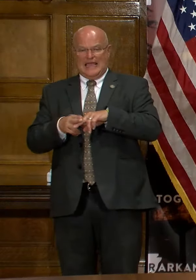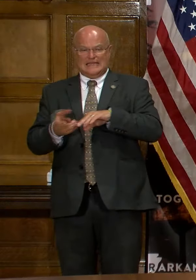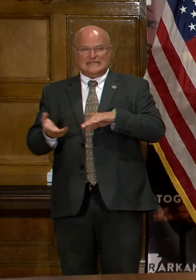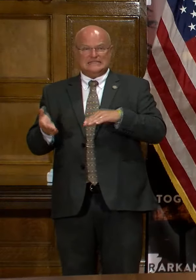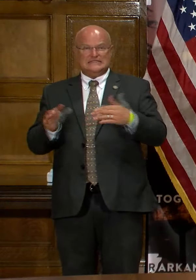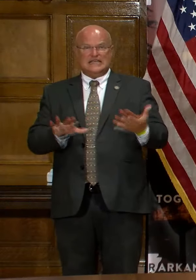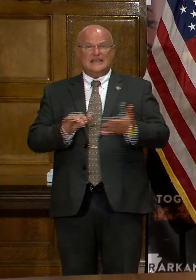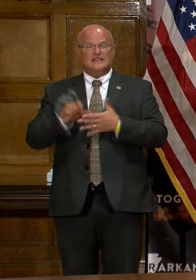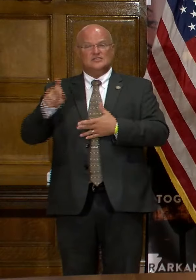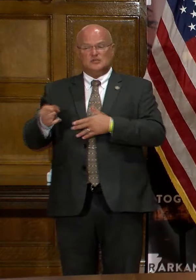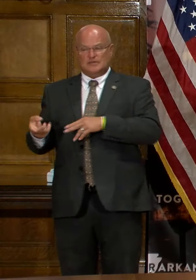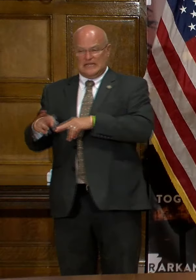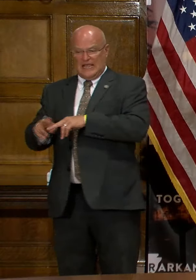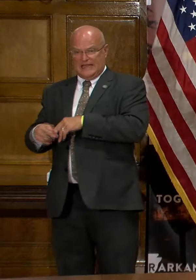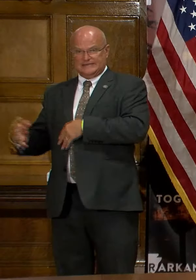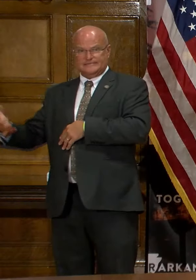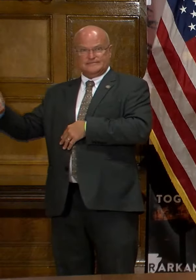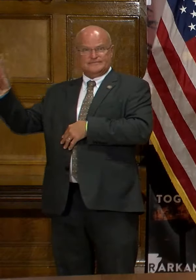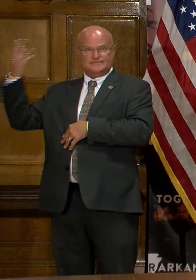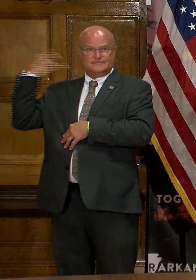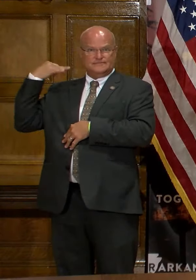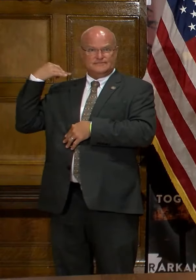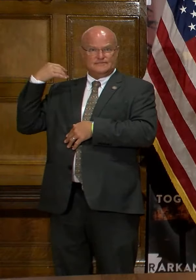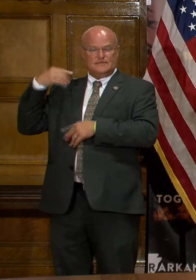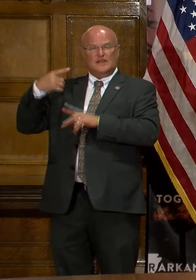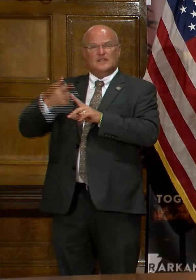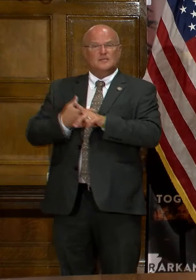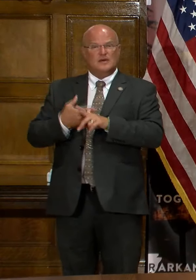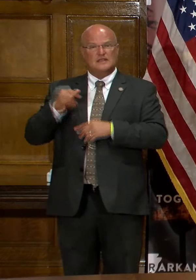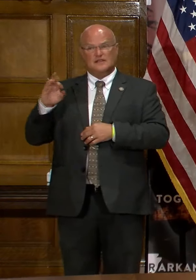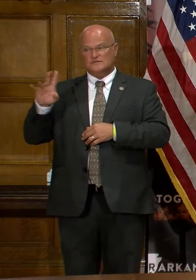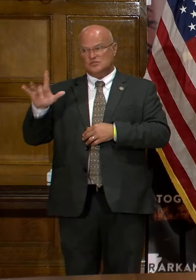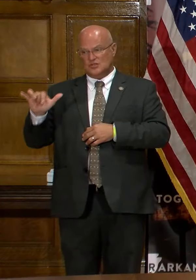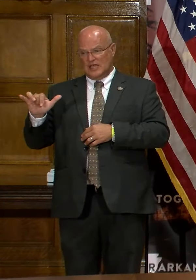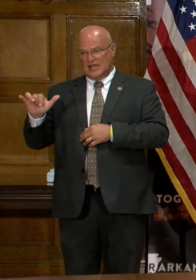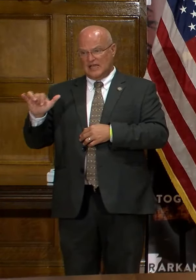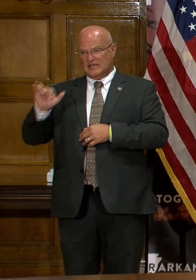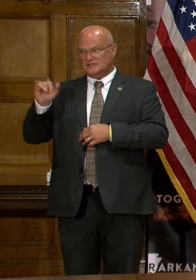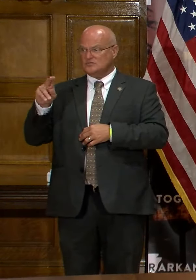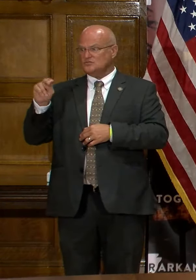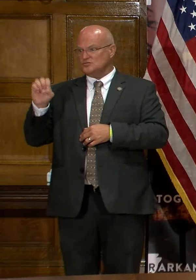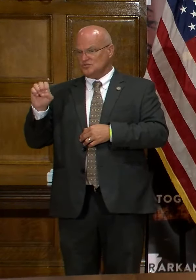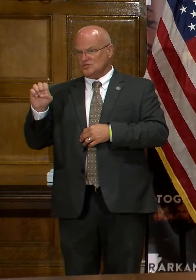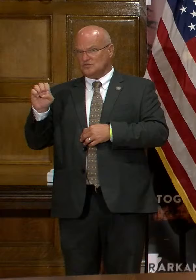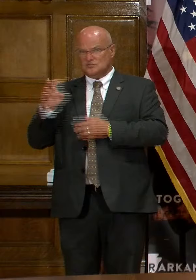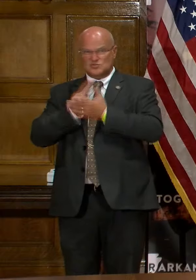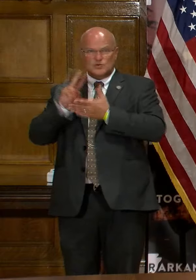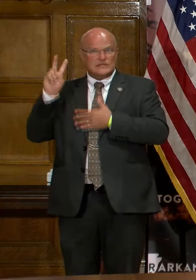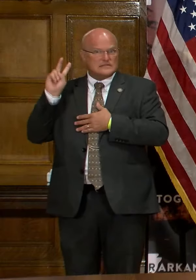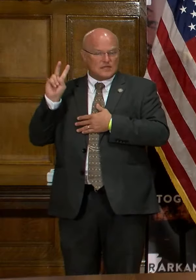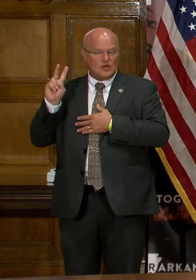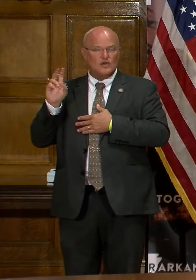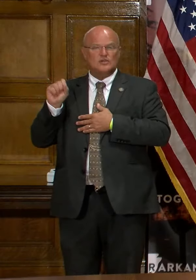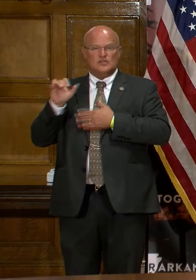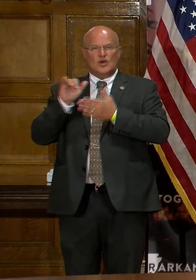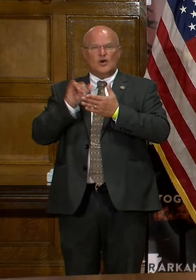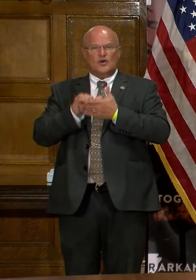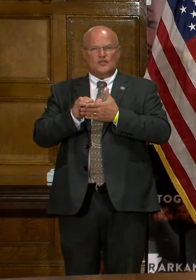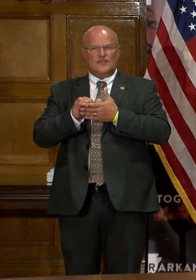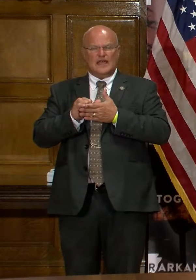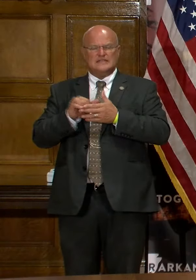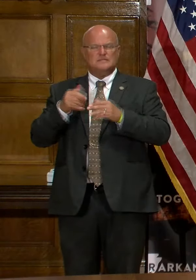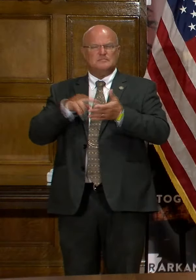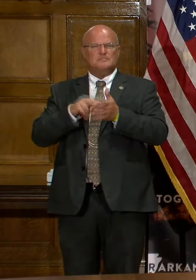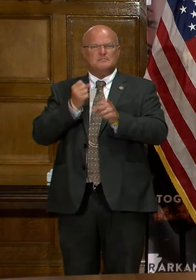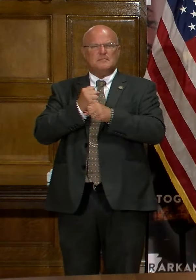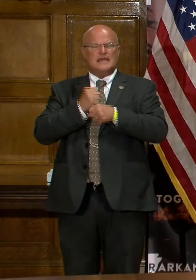that should have been accounted for in the month of July or June or 2 weeks ago, and so that's throwing the